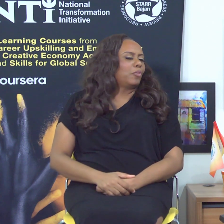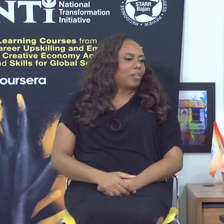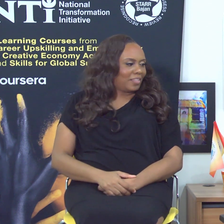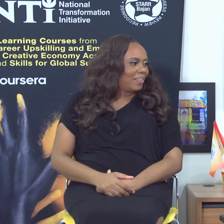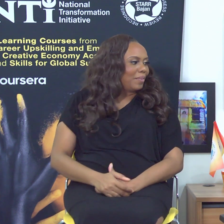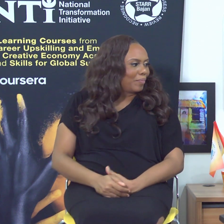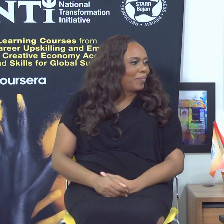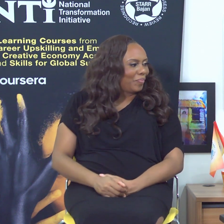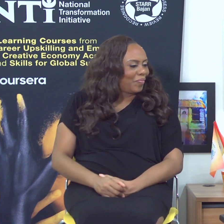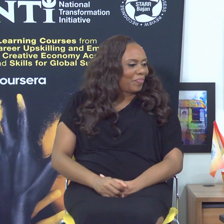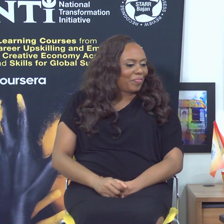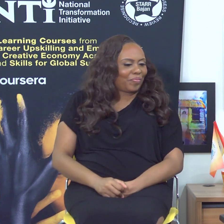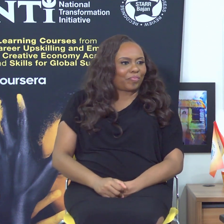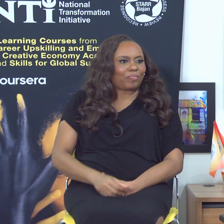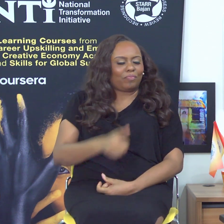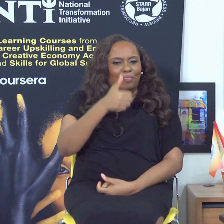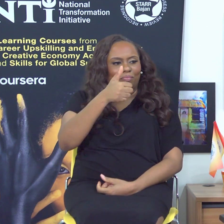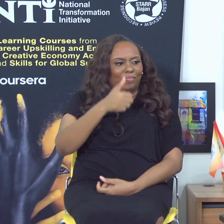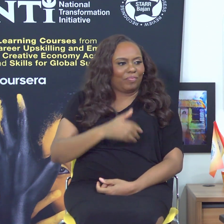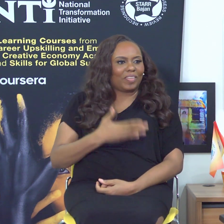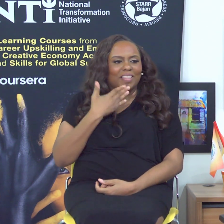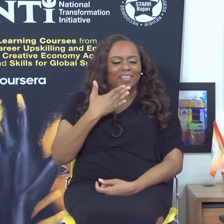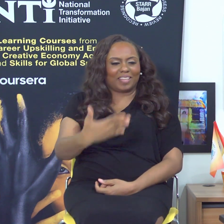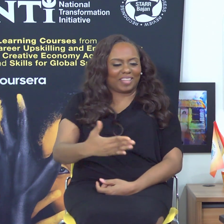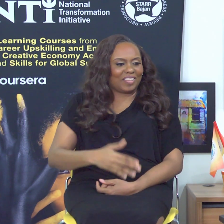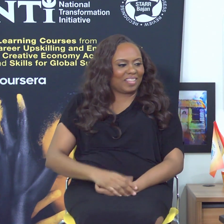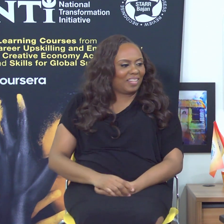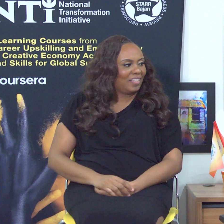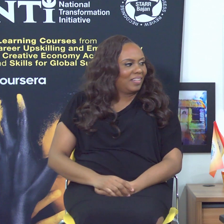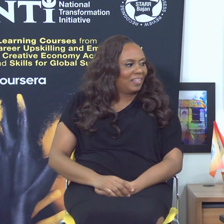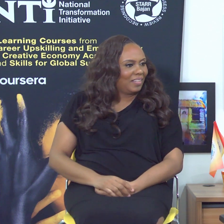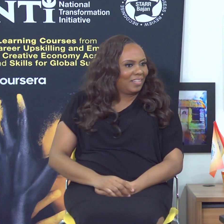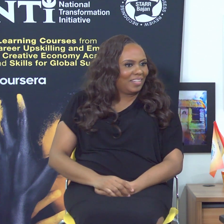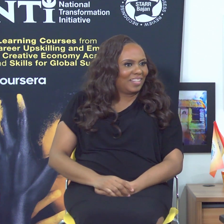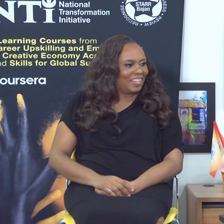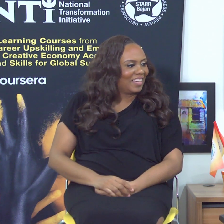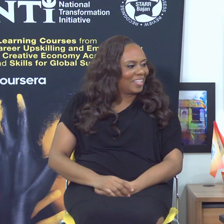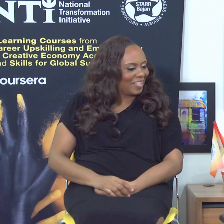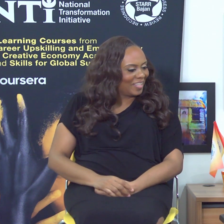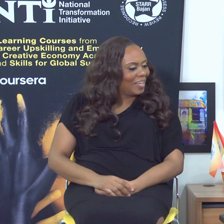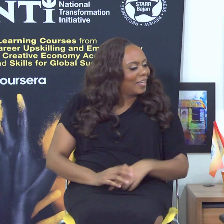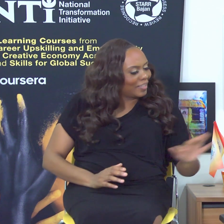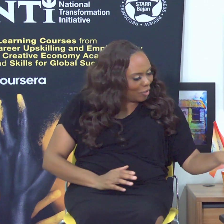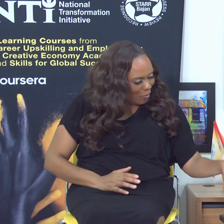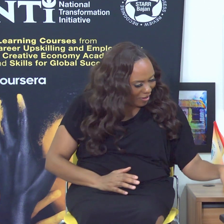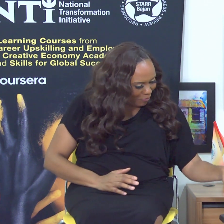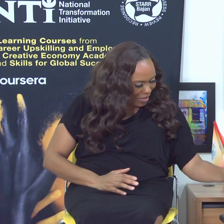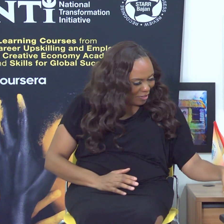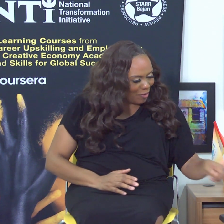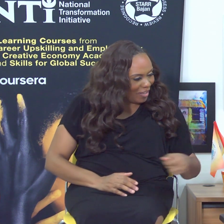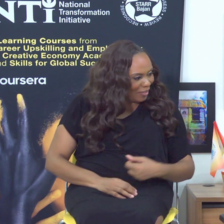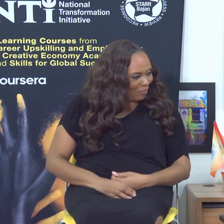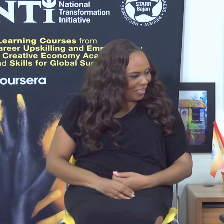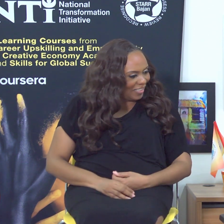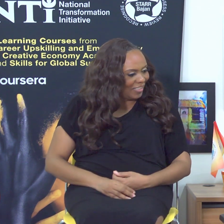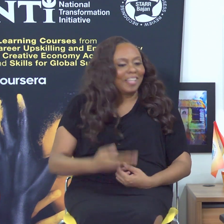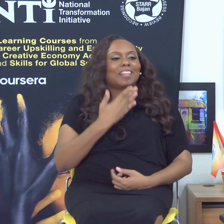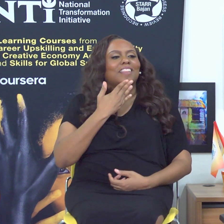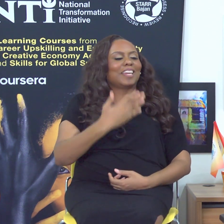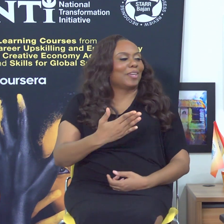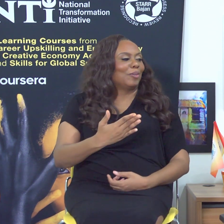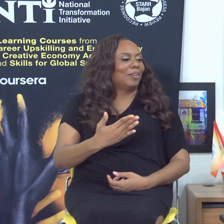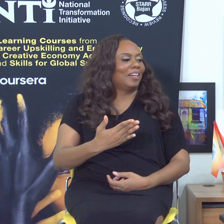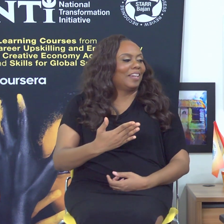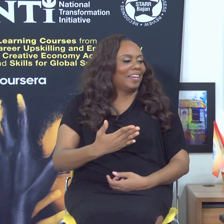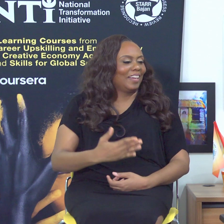Of course. Wonderful. Thank you. Thank you. Thank you. You're welcome. That's your welcome. So thank you.